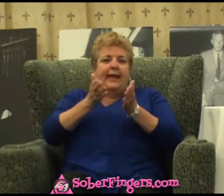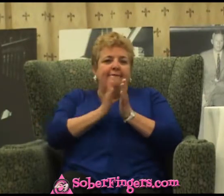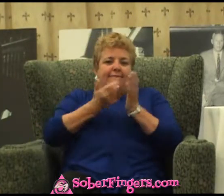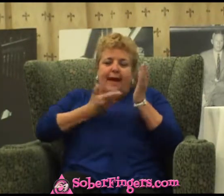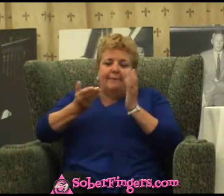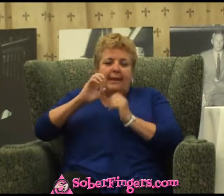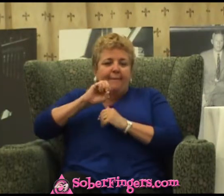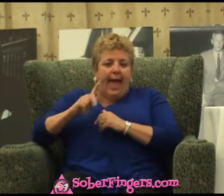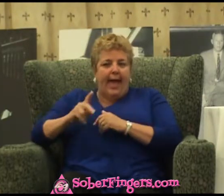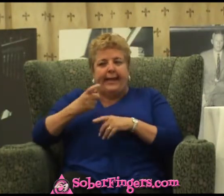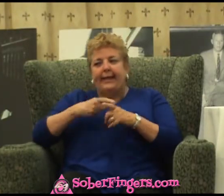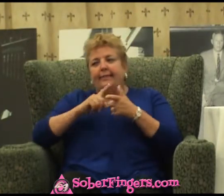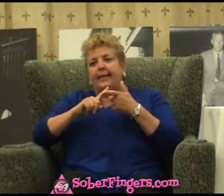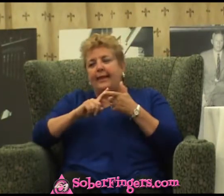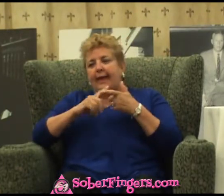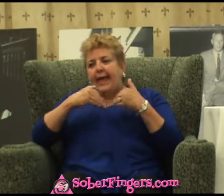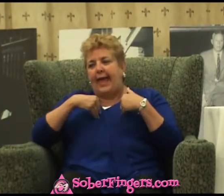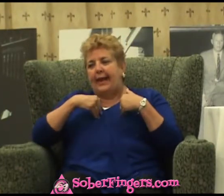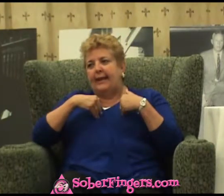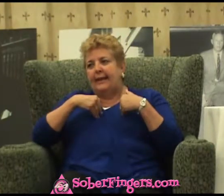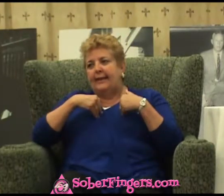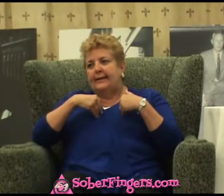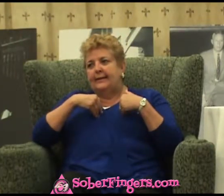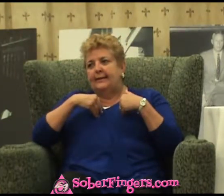a big mouth.